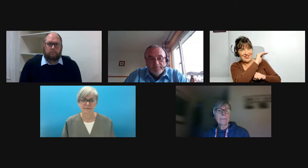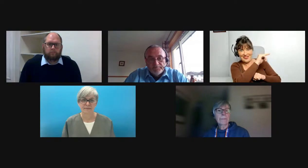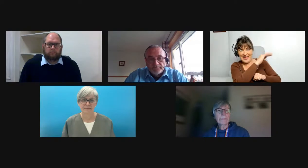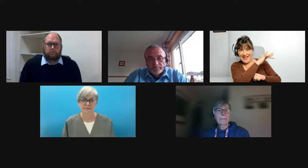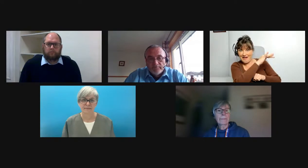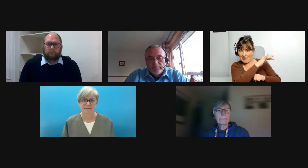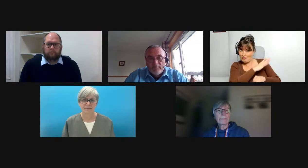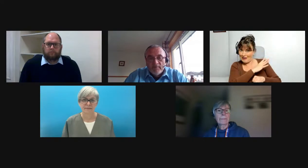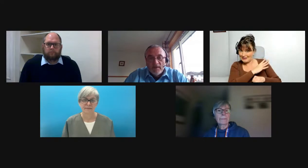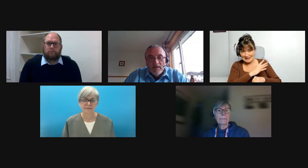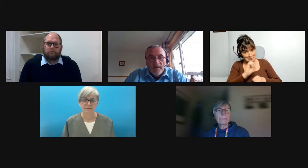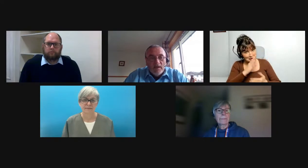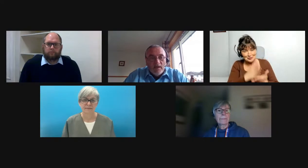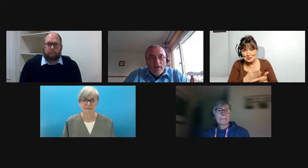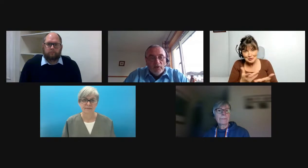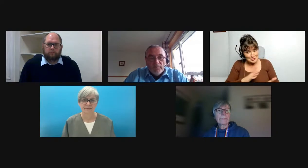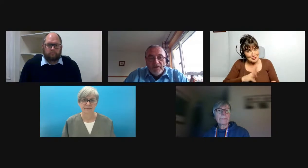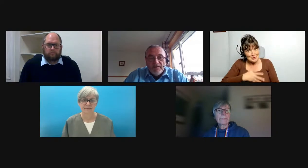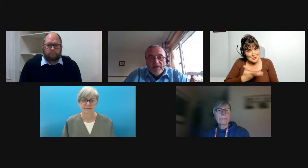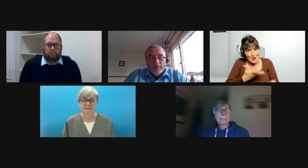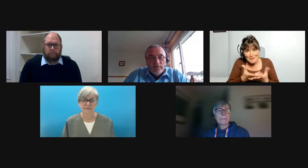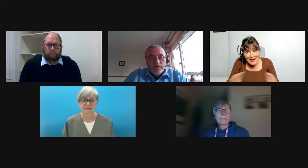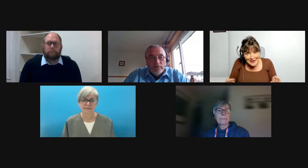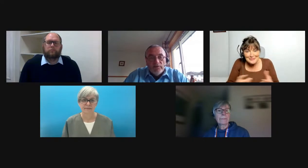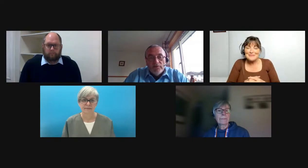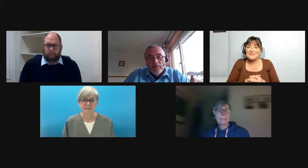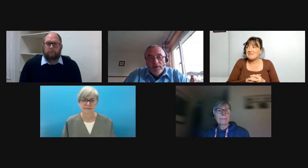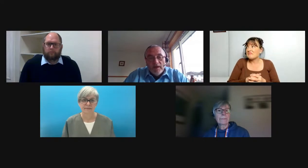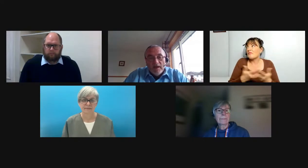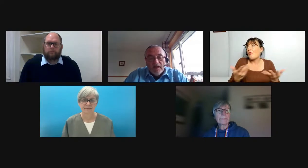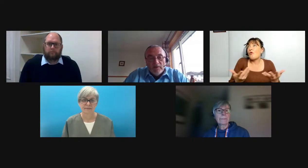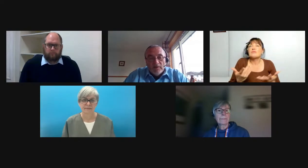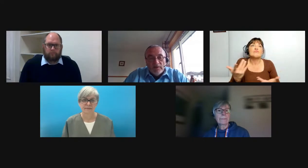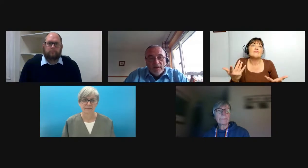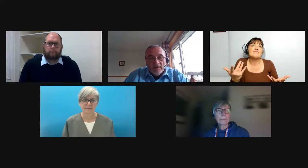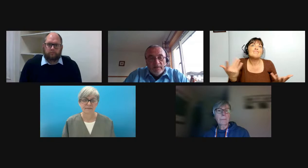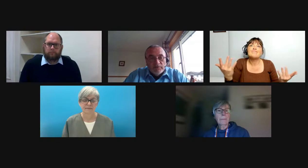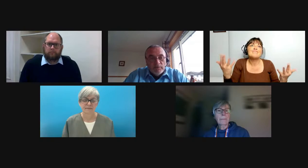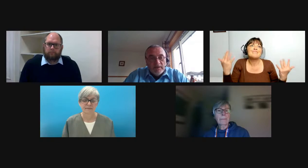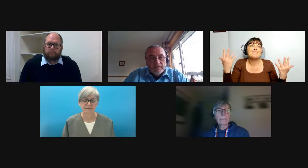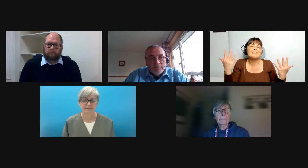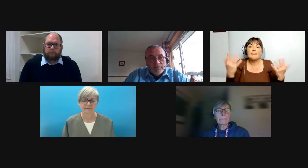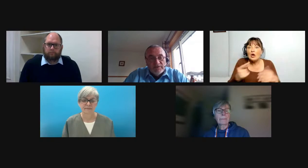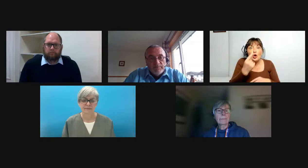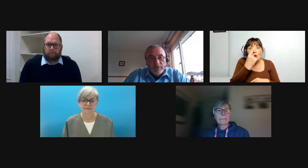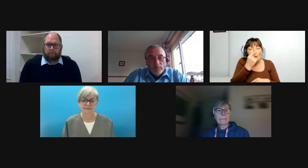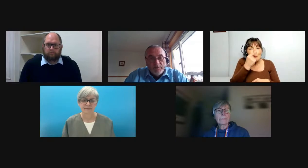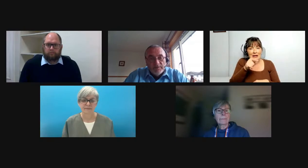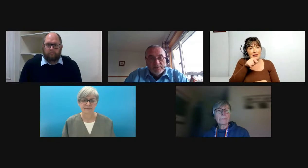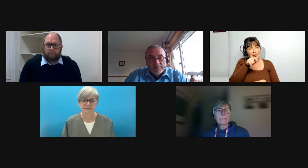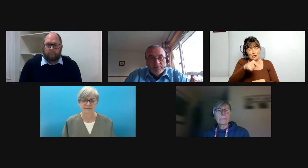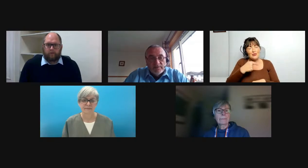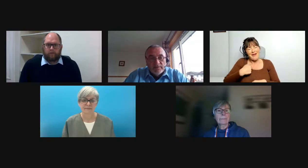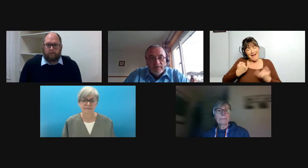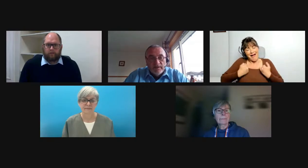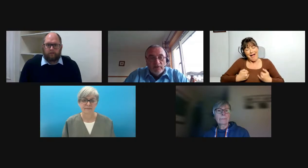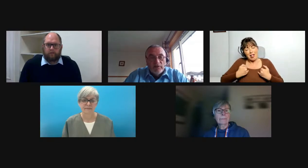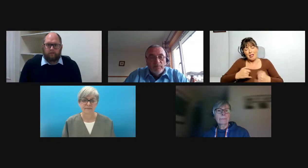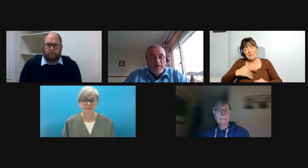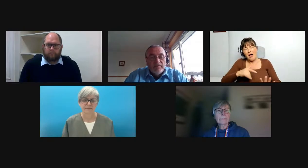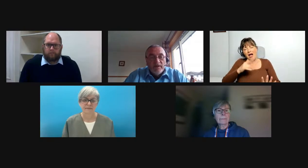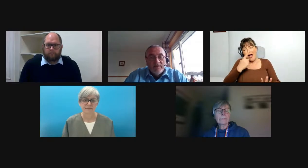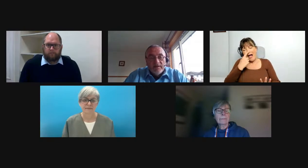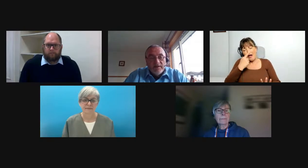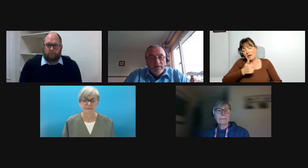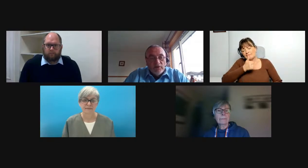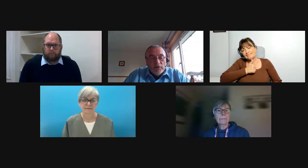cabinet. It could be that you are able to wait until your GP opens. It could